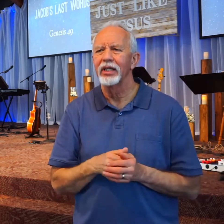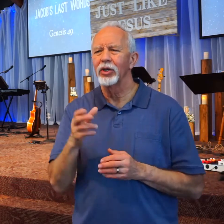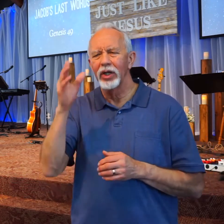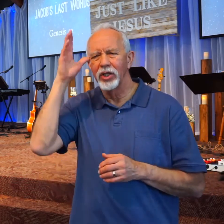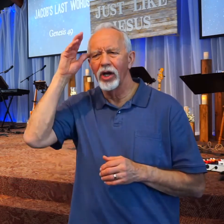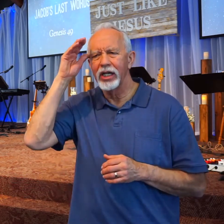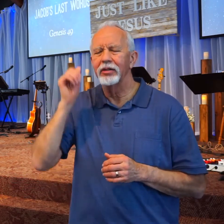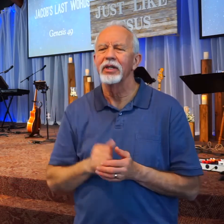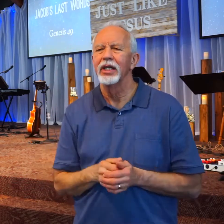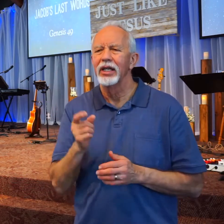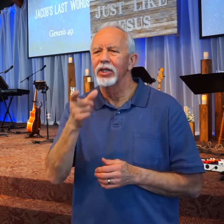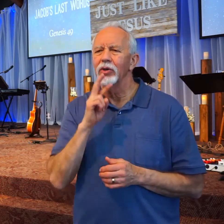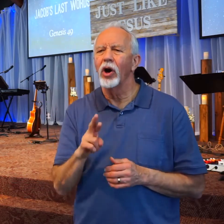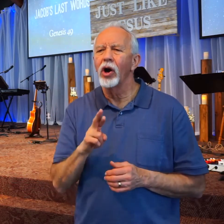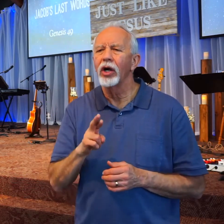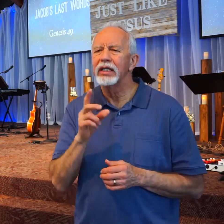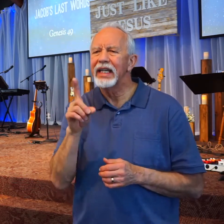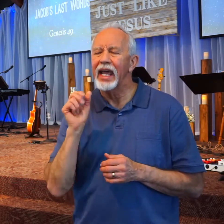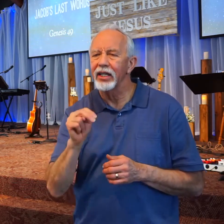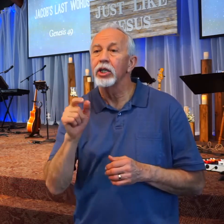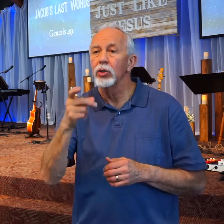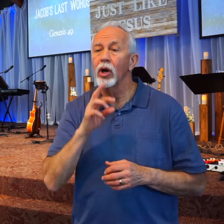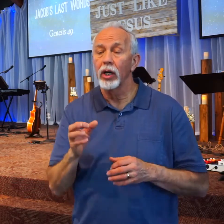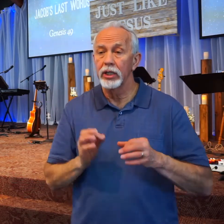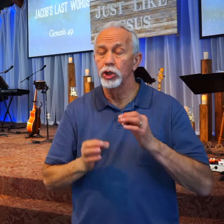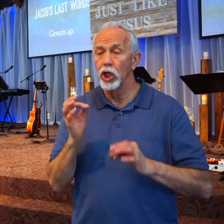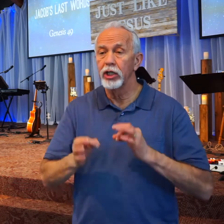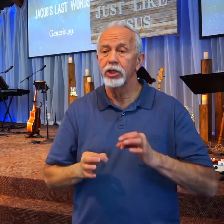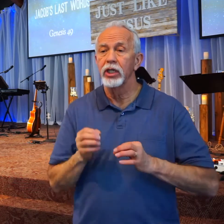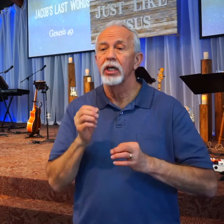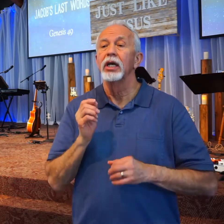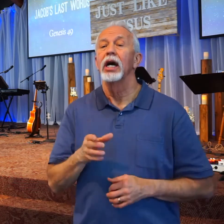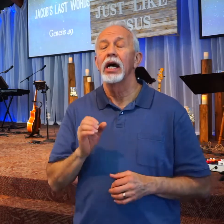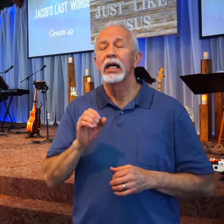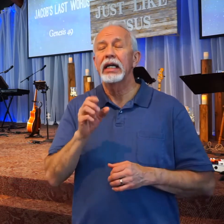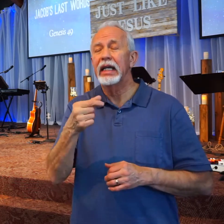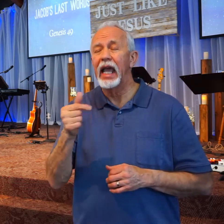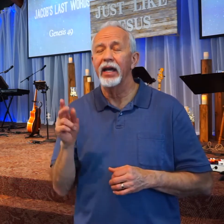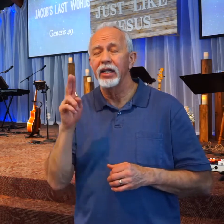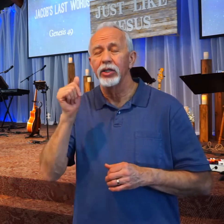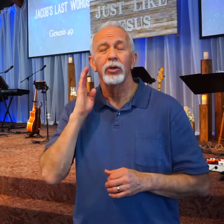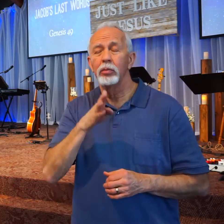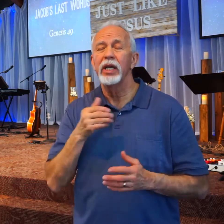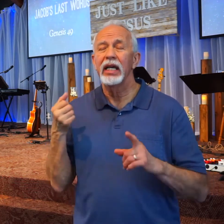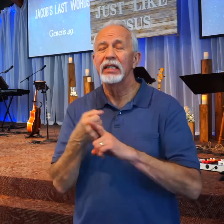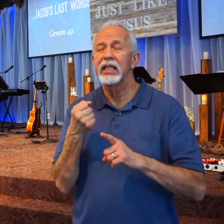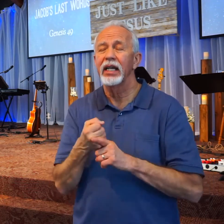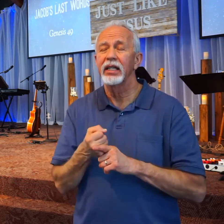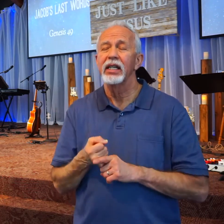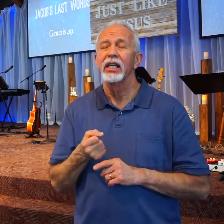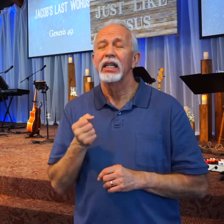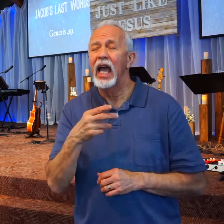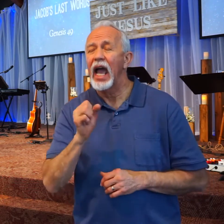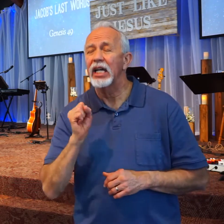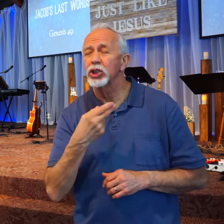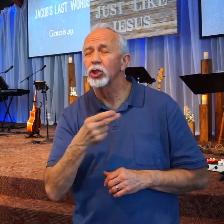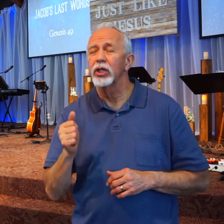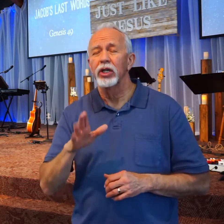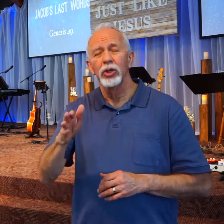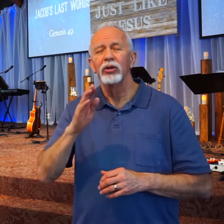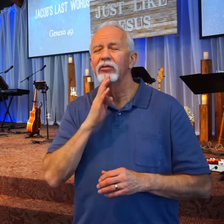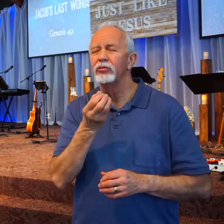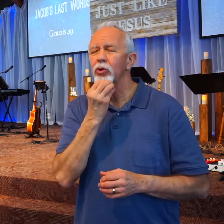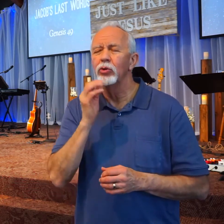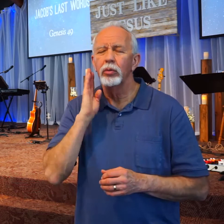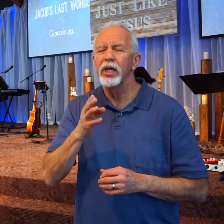Dan, you are a judge. Gad, you will be attacked. Asher, your food will be rich. Naphtali, you